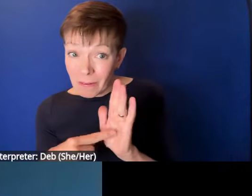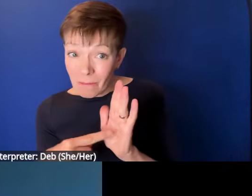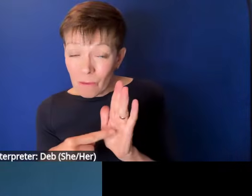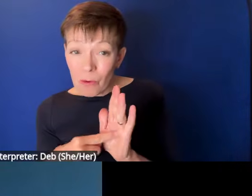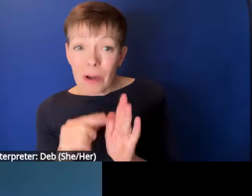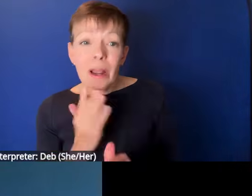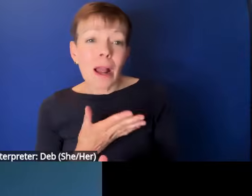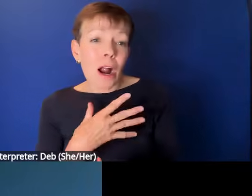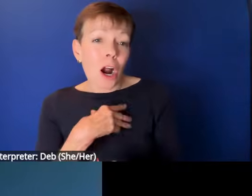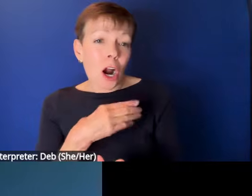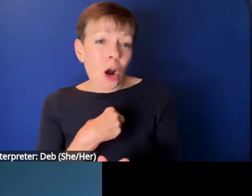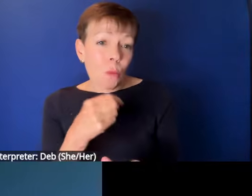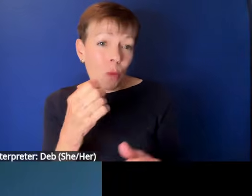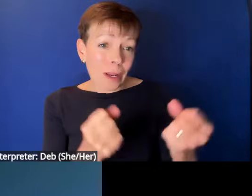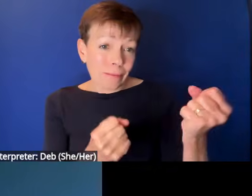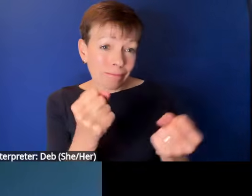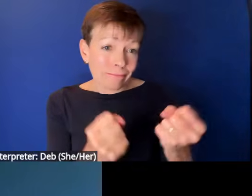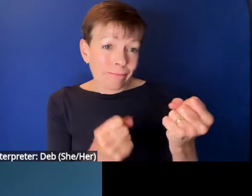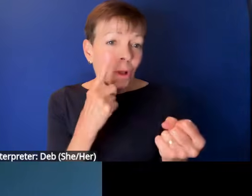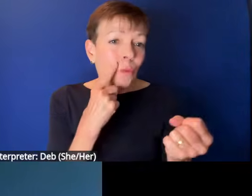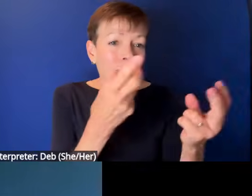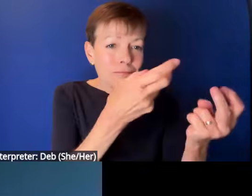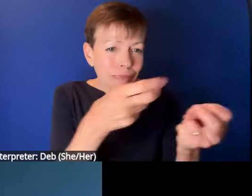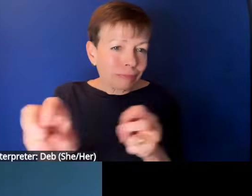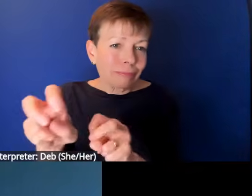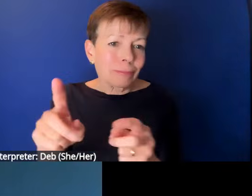food. A little bit.